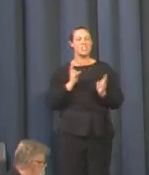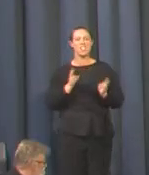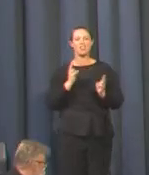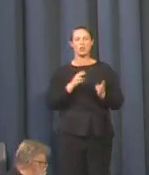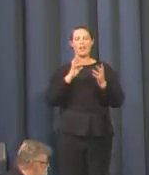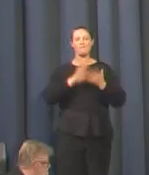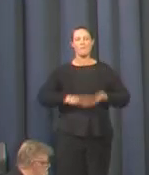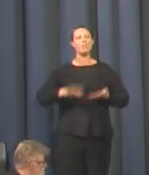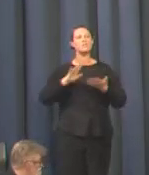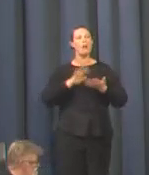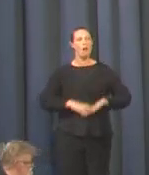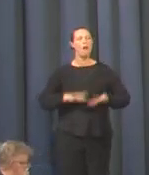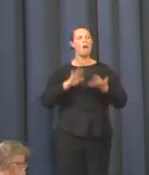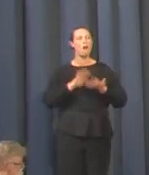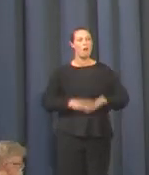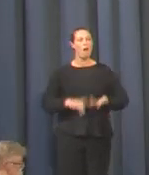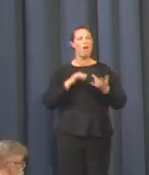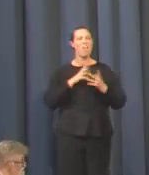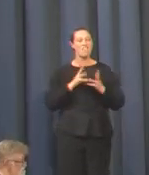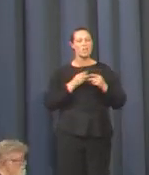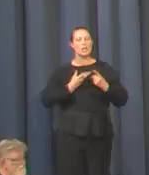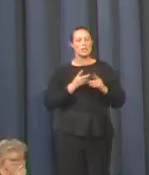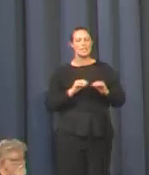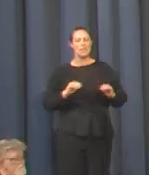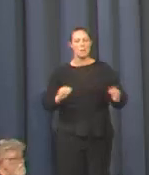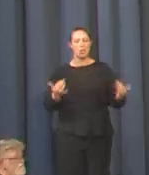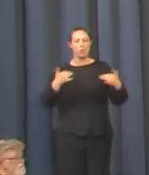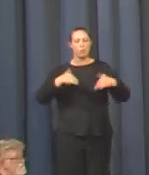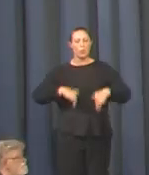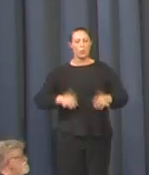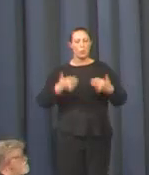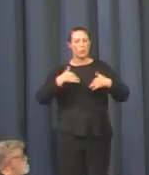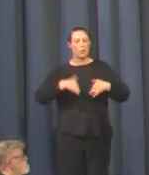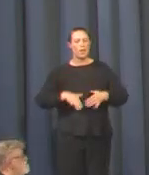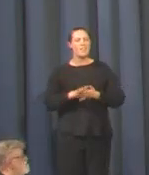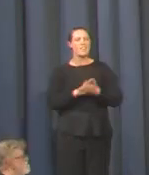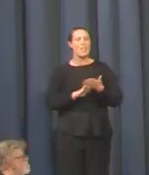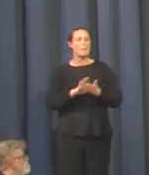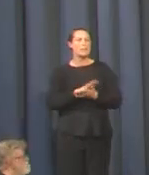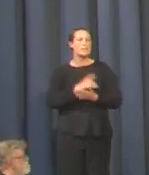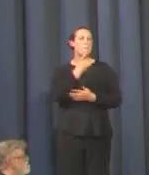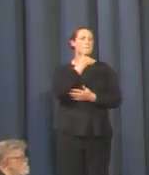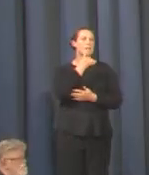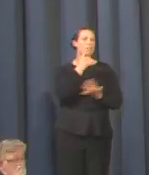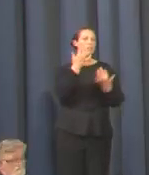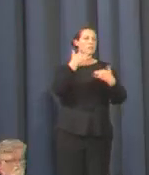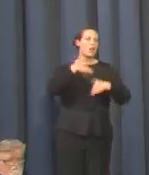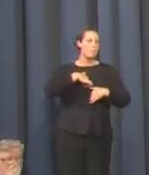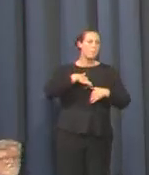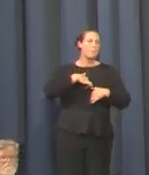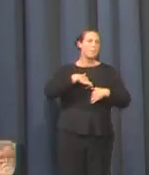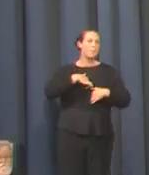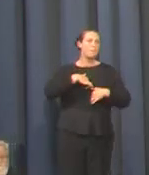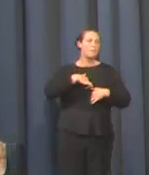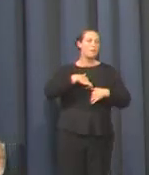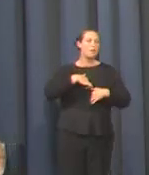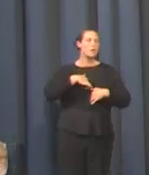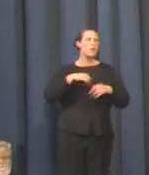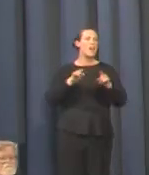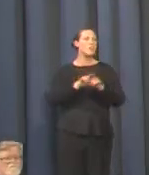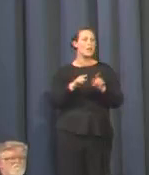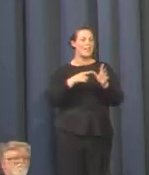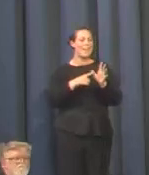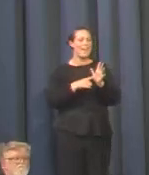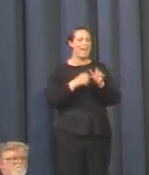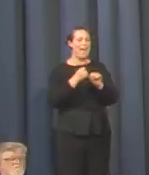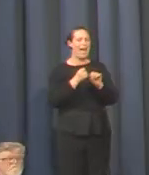out all the sediment in the water, and that comes with some of the metals. Also picks up things like algal